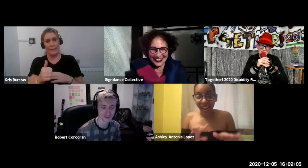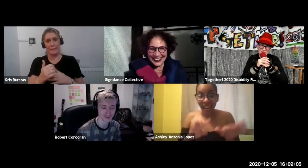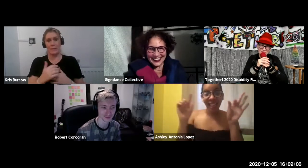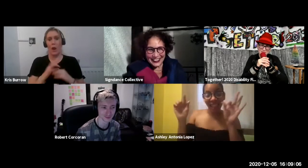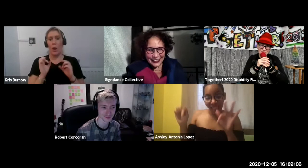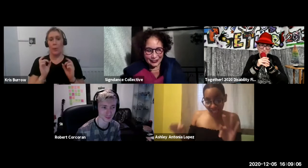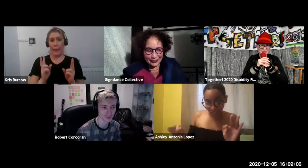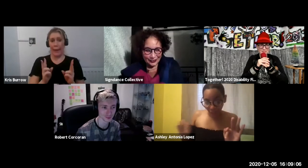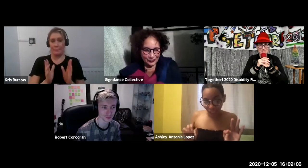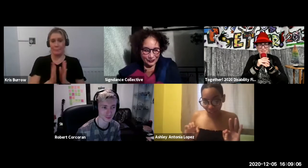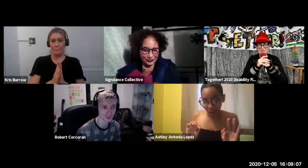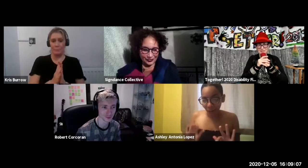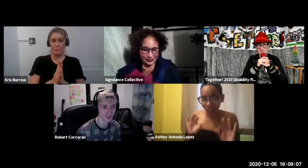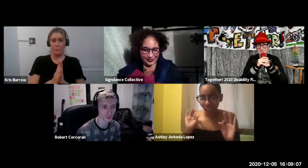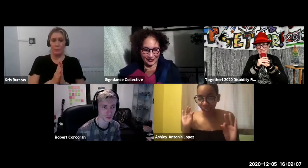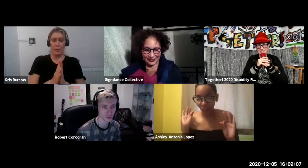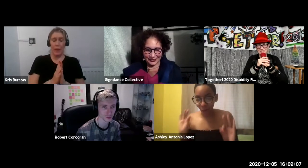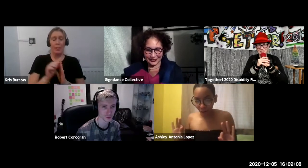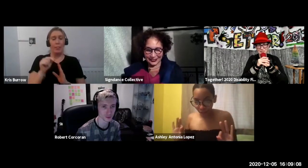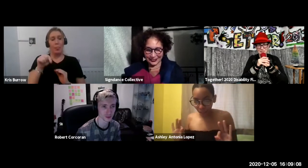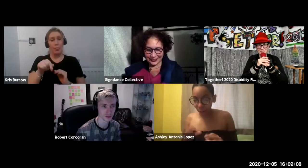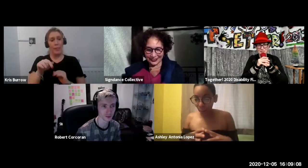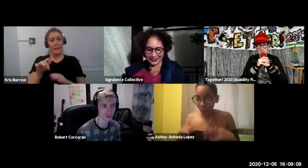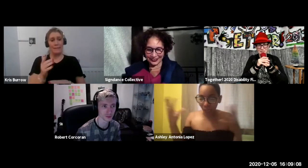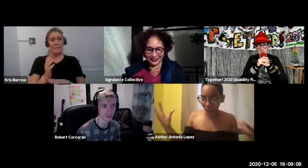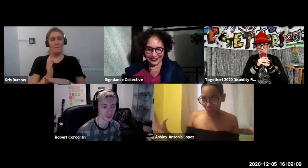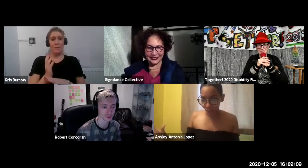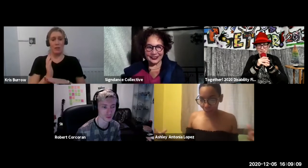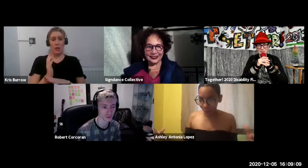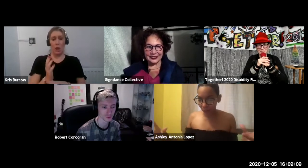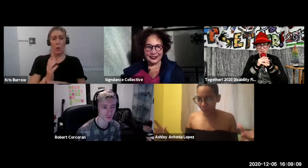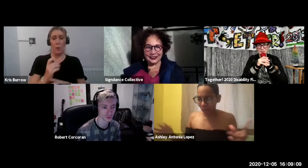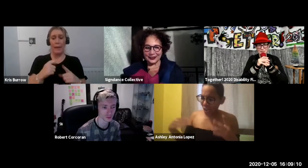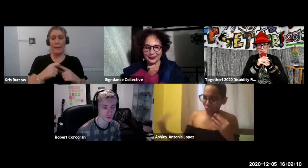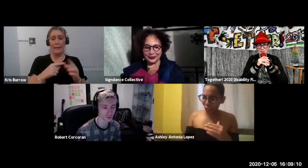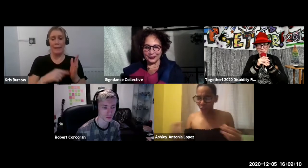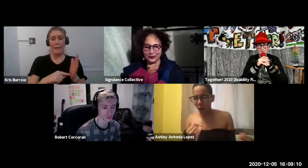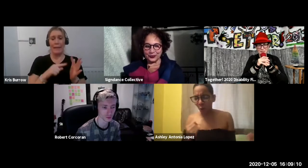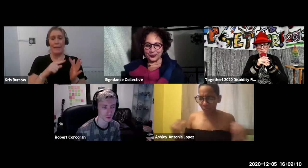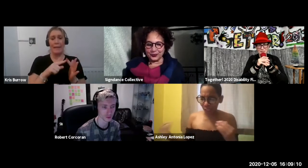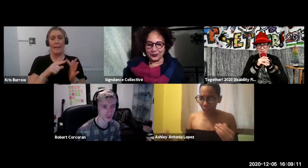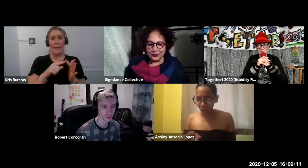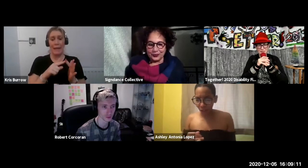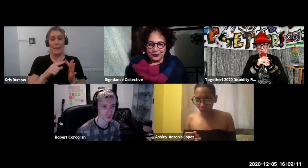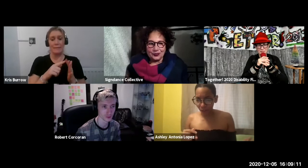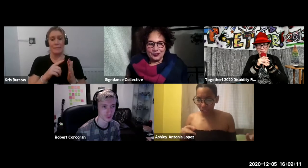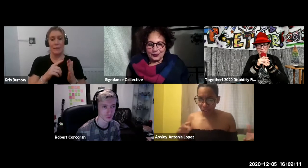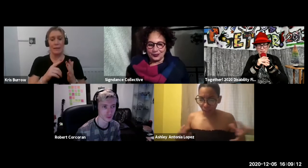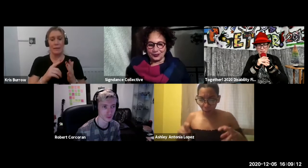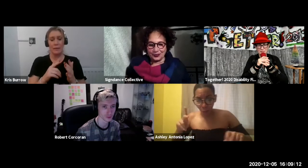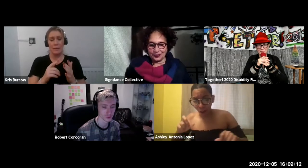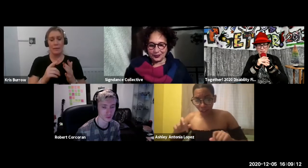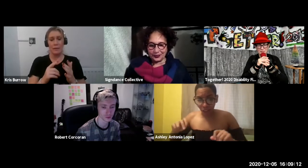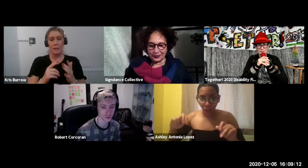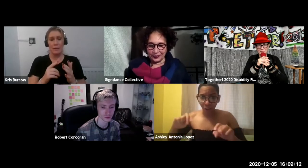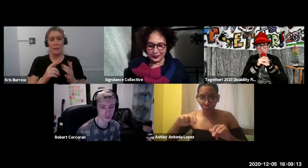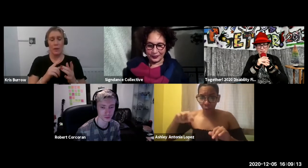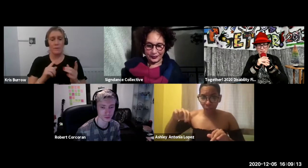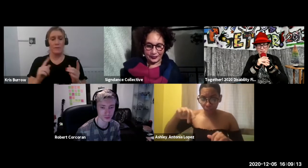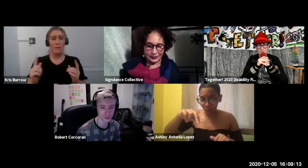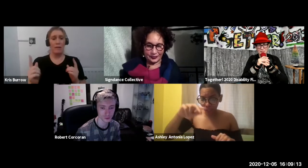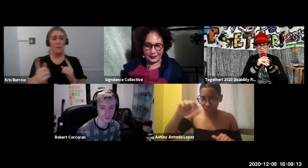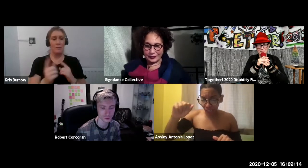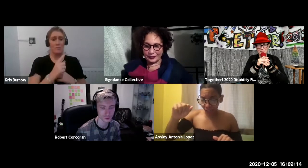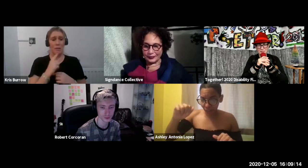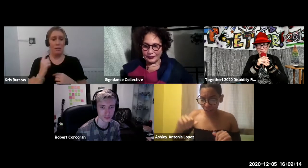Alrighty. In this video, Kate Lawrence appears in the frame and she's going in circles, then walking on